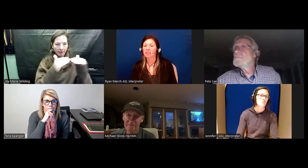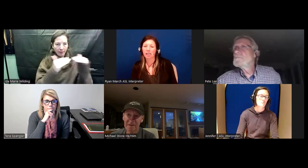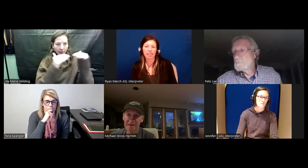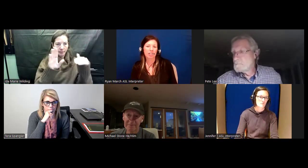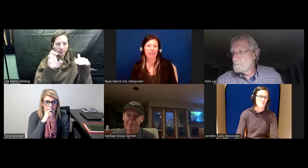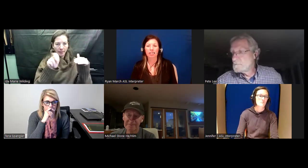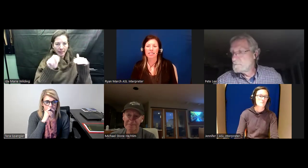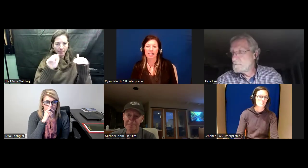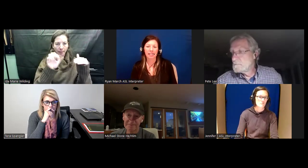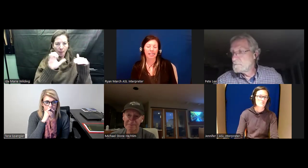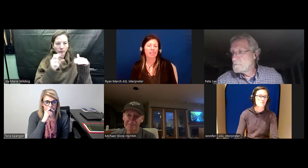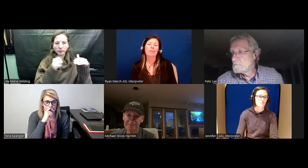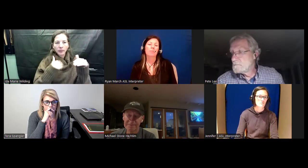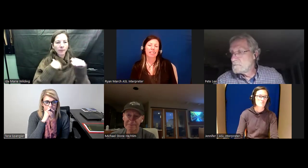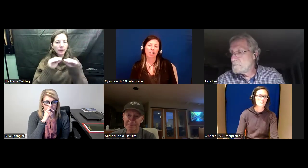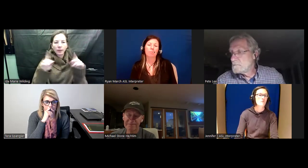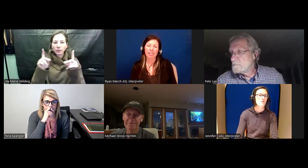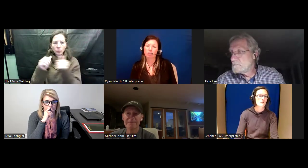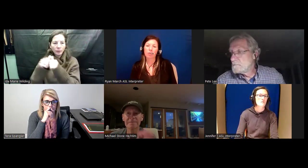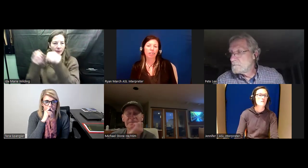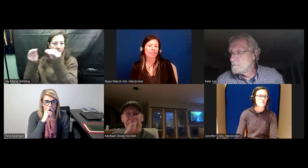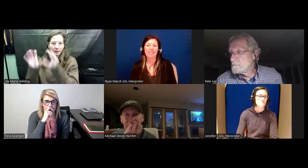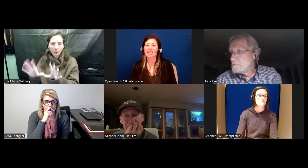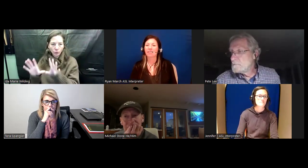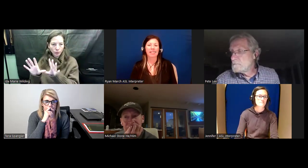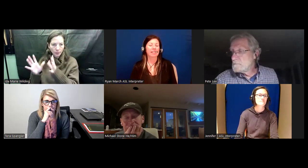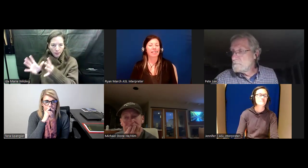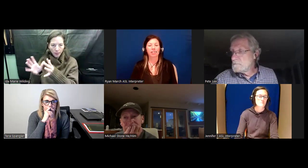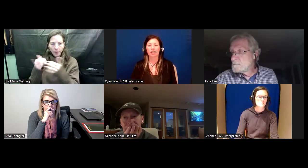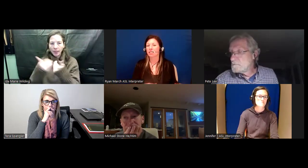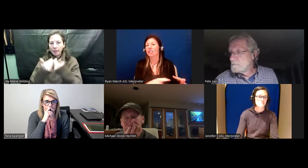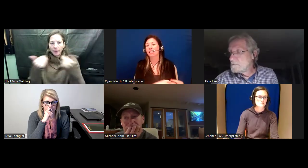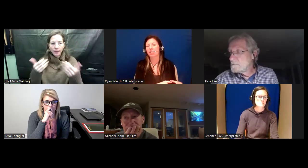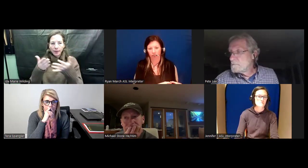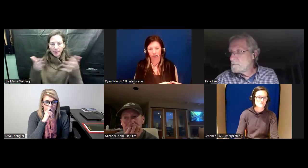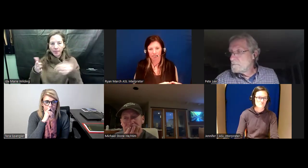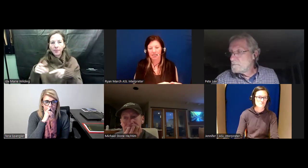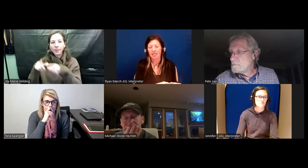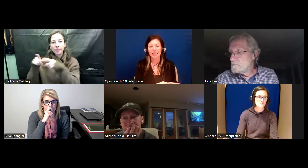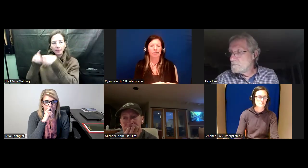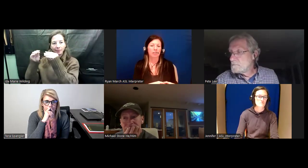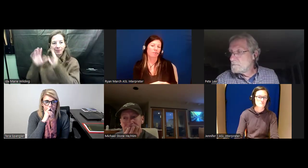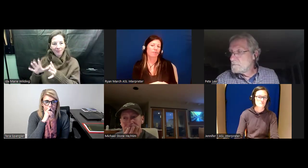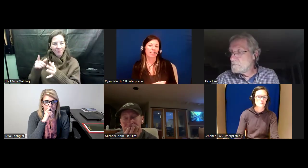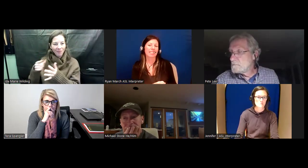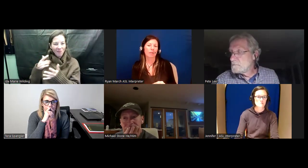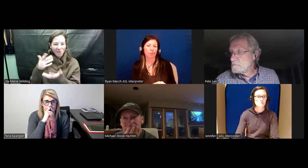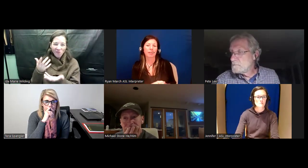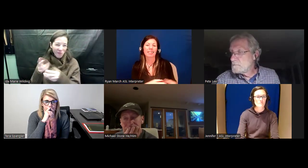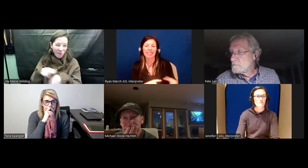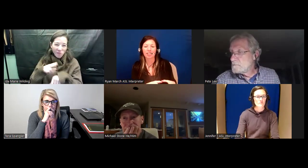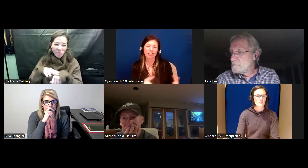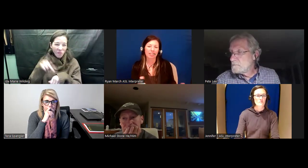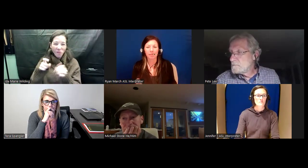academic knowledge and understanding based on benchmarks. It doesn't have anything to do with teachers. That was very separate.